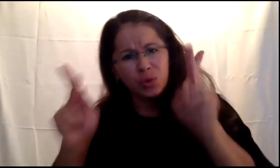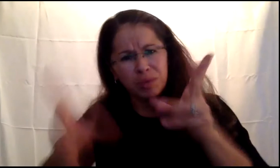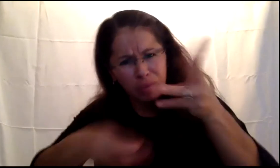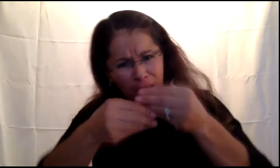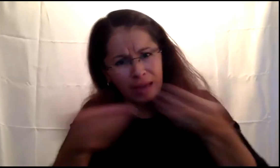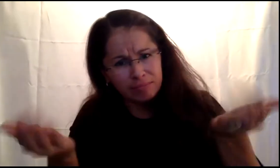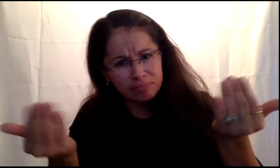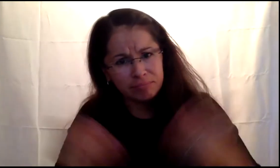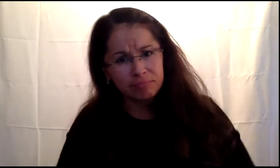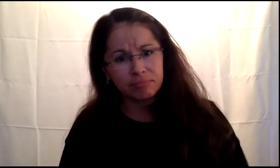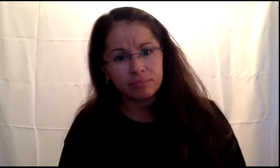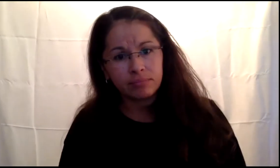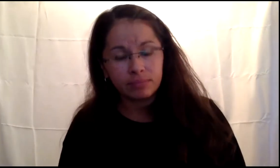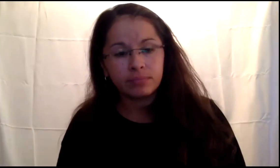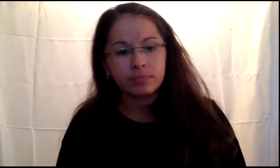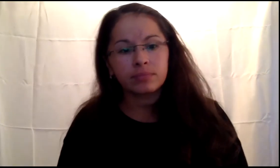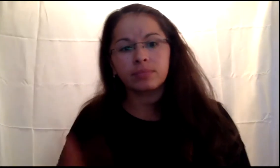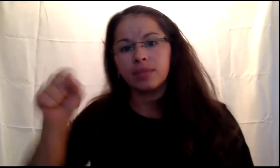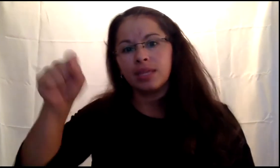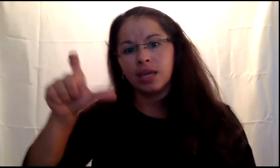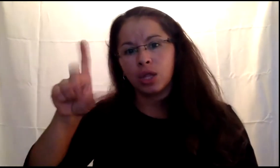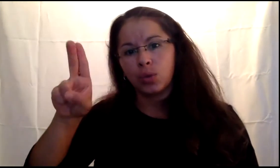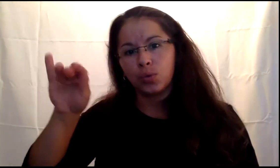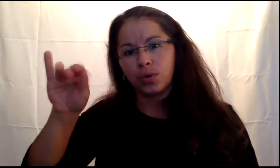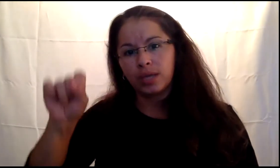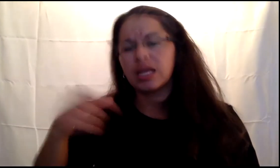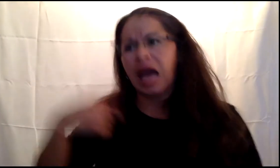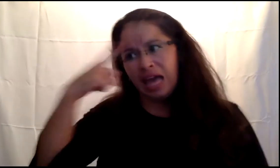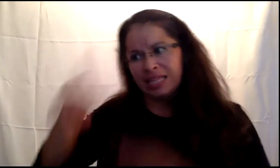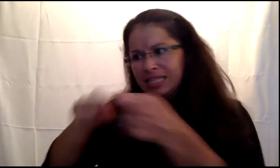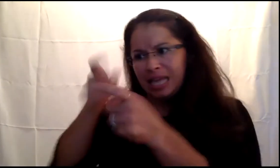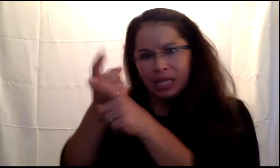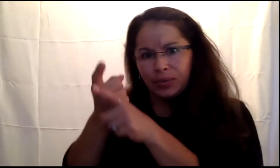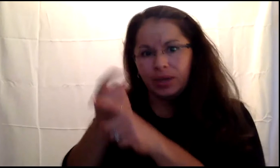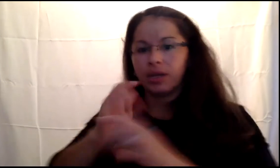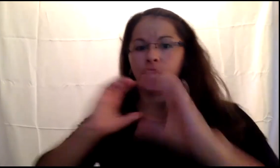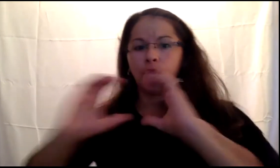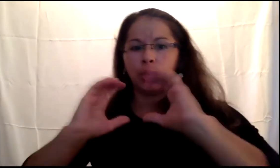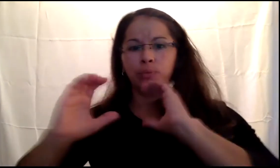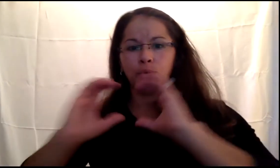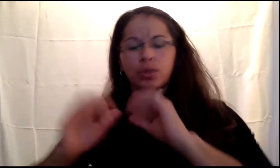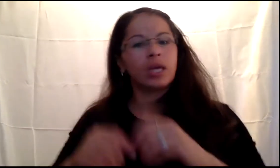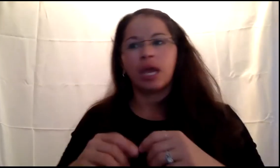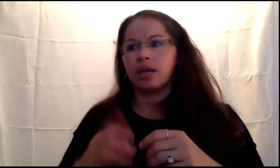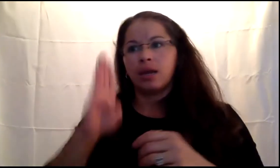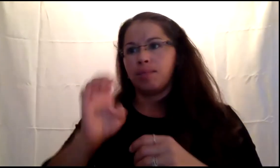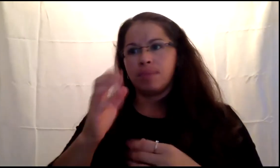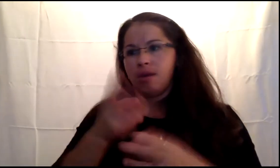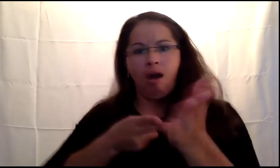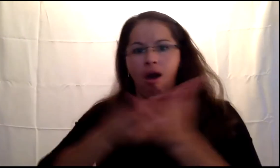Sure. I mean, I think exactly, you hit it on the nail. I think it's just communicating, being forthcoming about that, and then just realizing